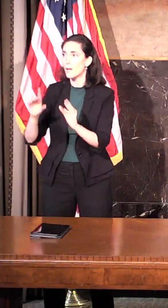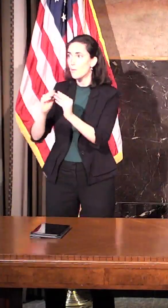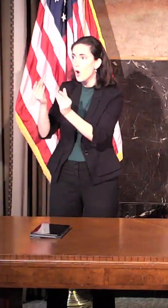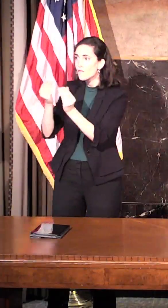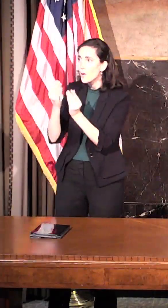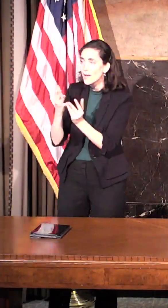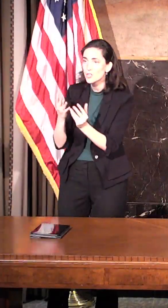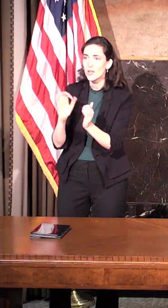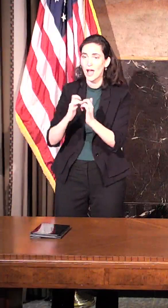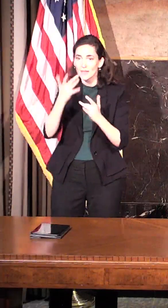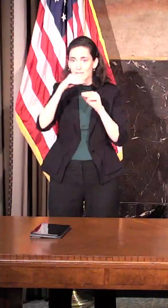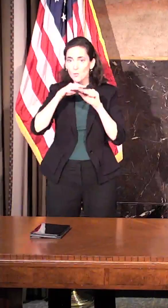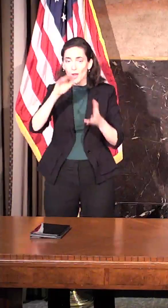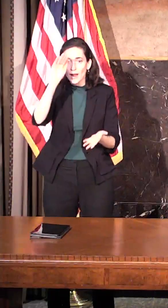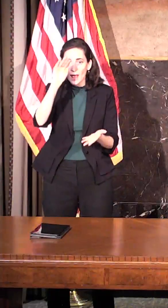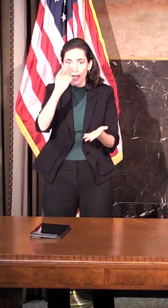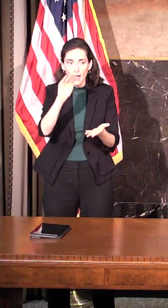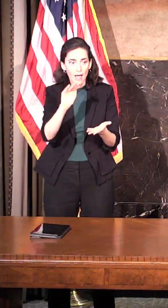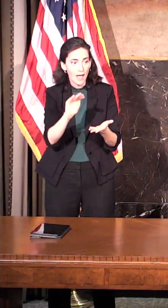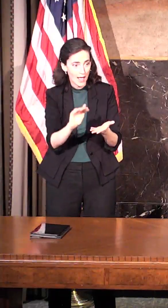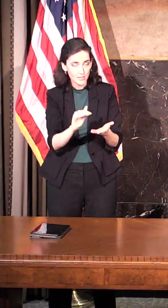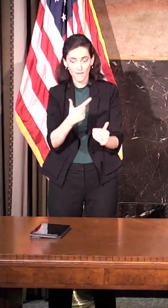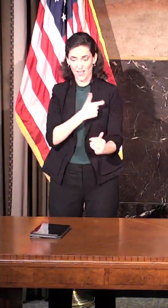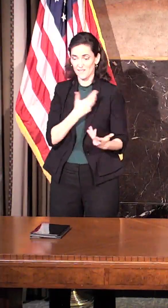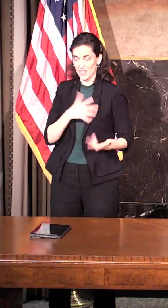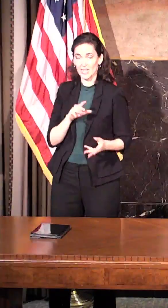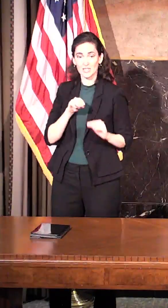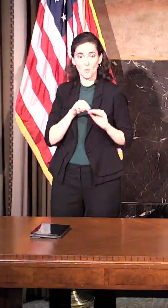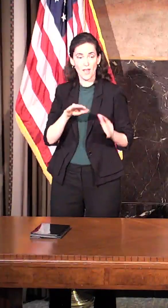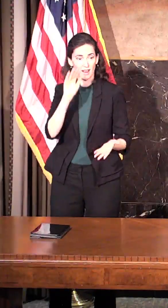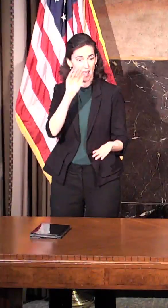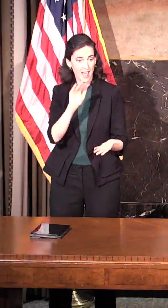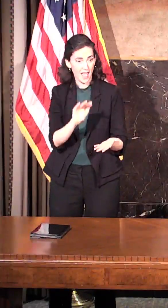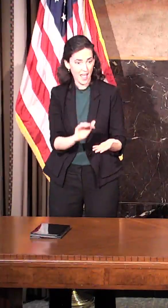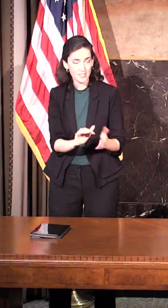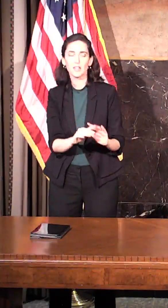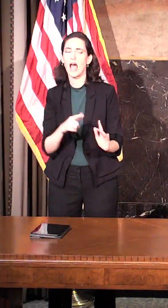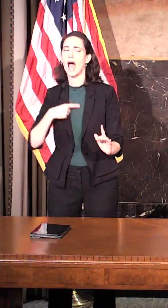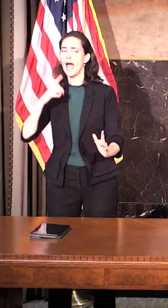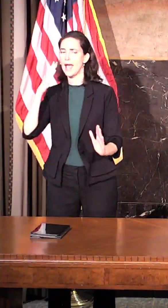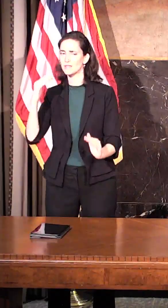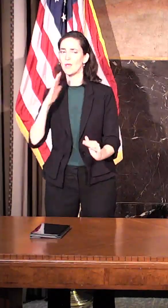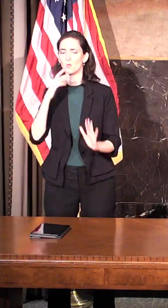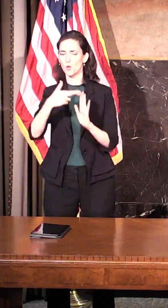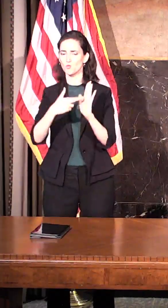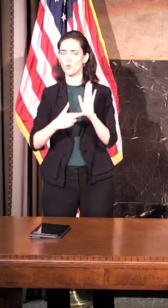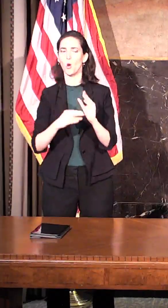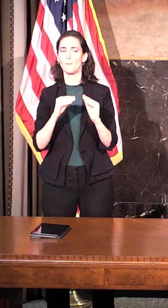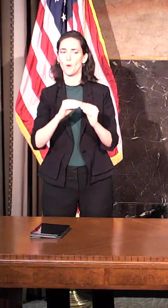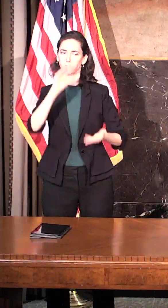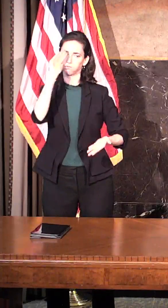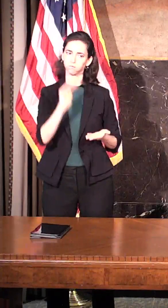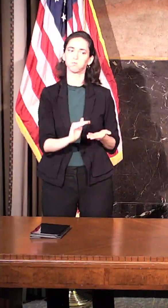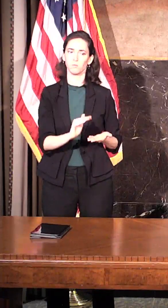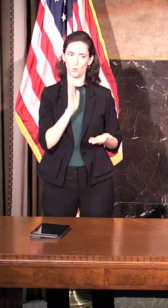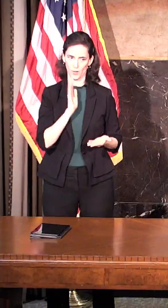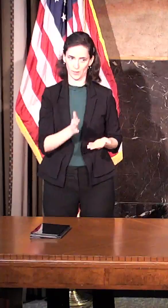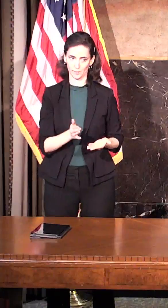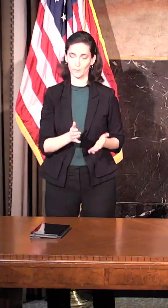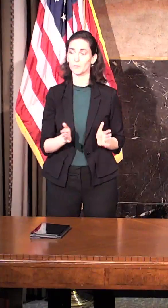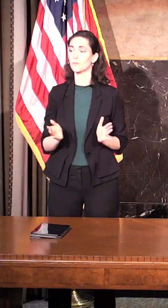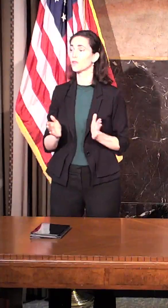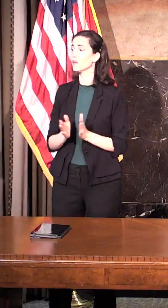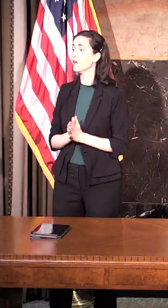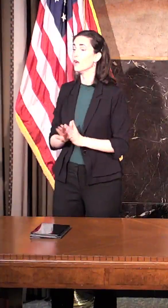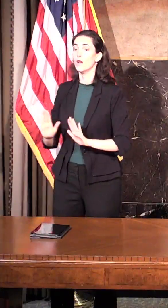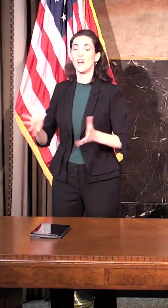the risk of transmission once one is vaccinated. They haven't relaxed it yet, but I would expect them to do so. Well, I'll wrap there. Again, I